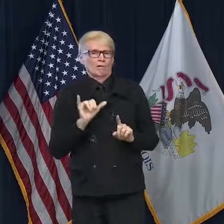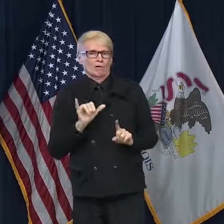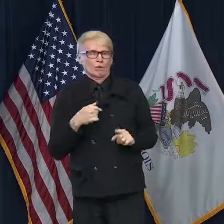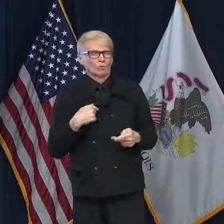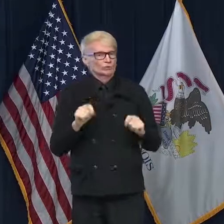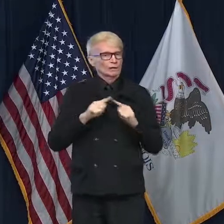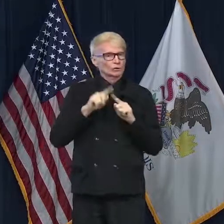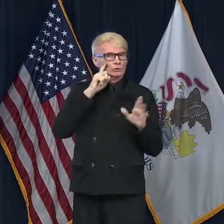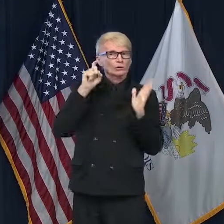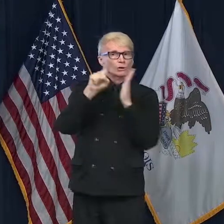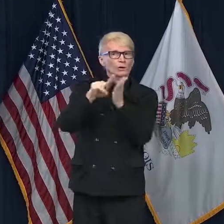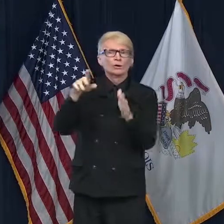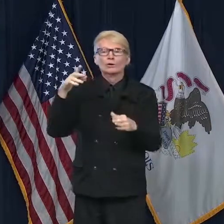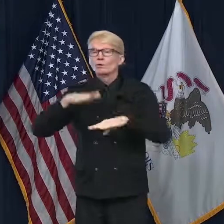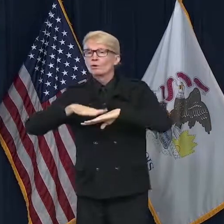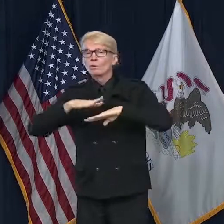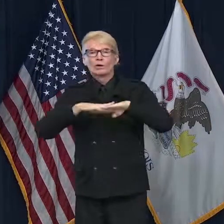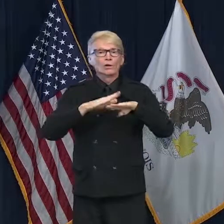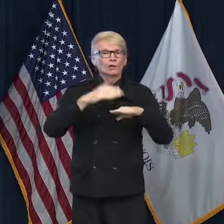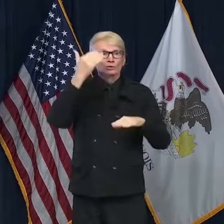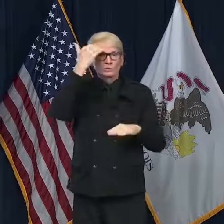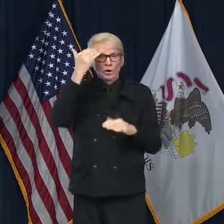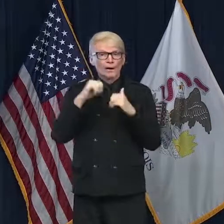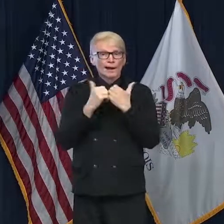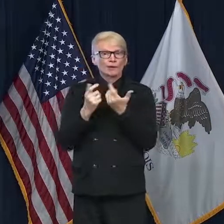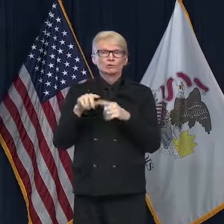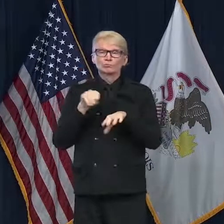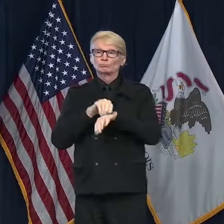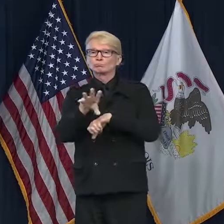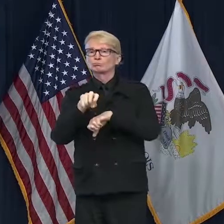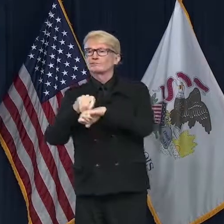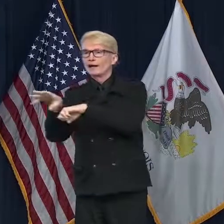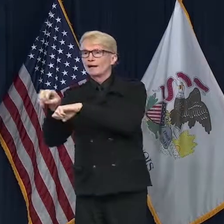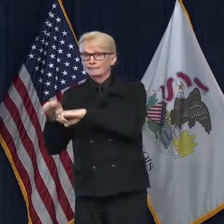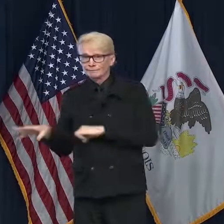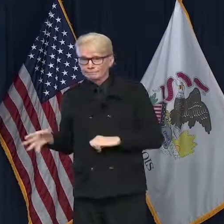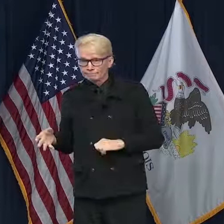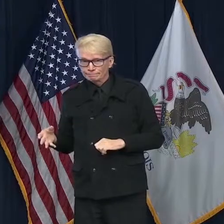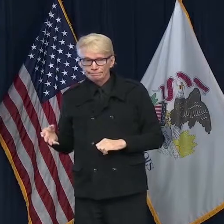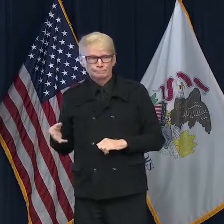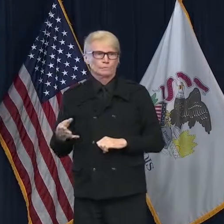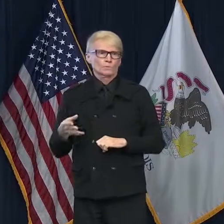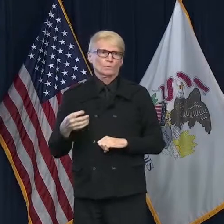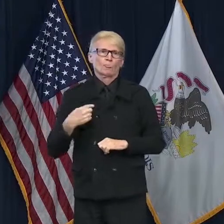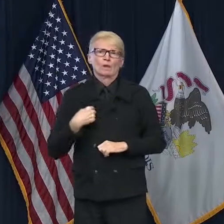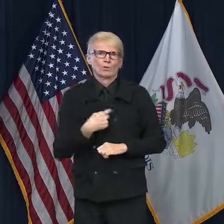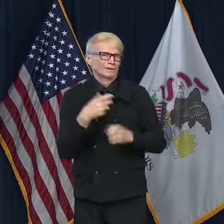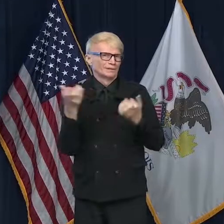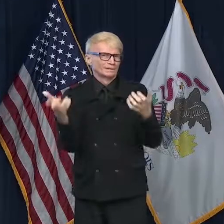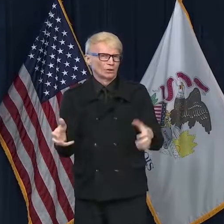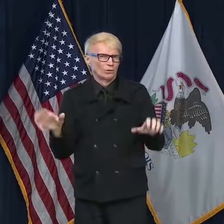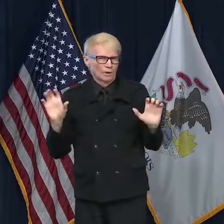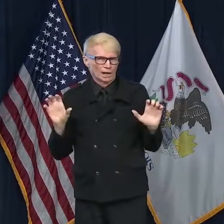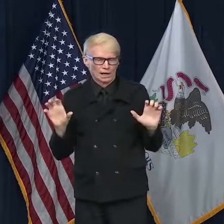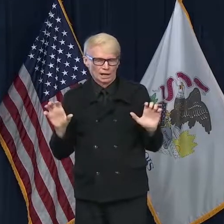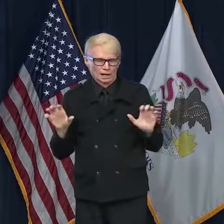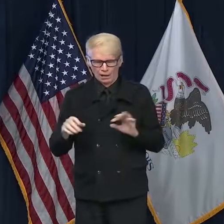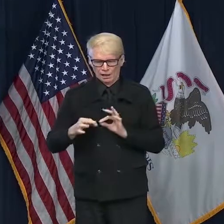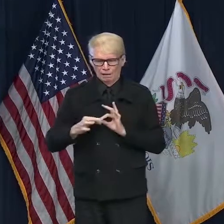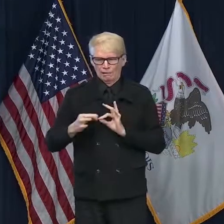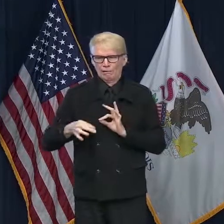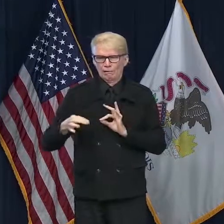close eye and that we're giving all the appropriate guidance and making sure that we don't react too late. So if we do